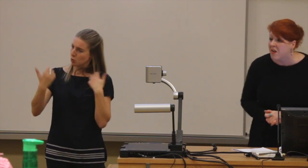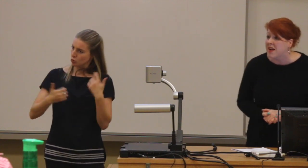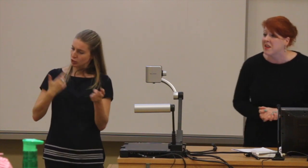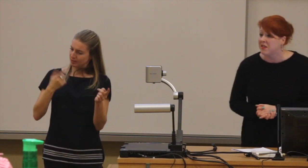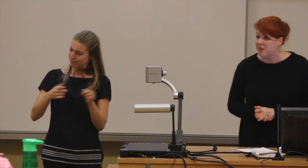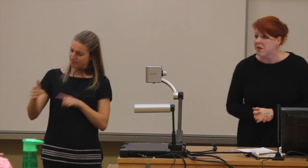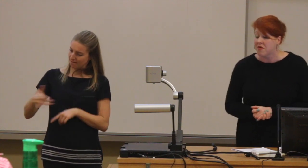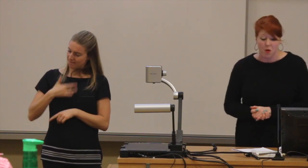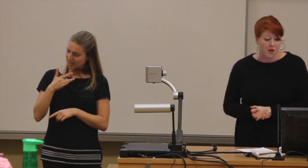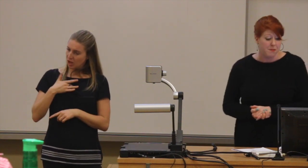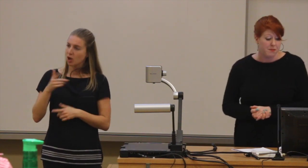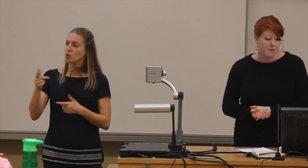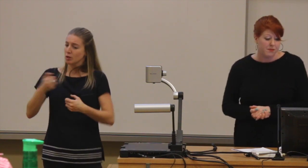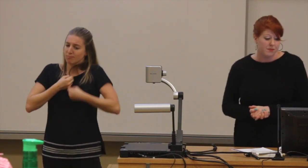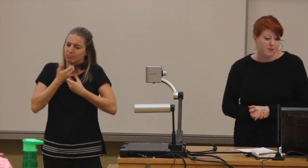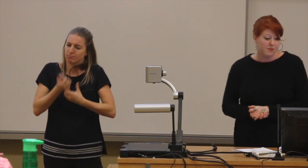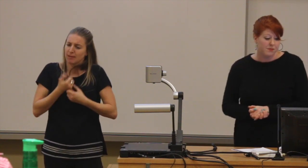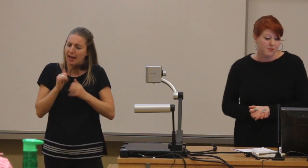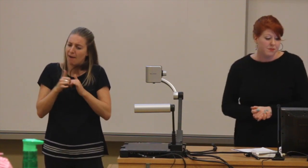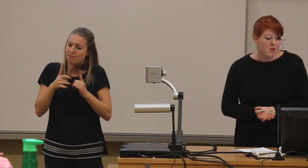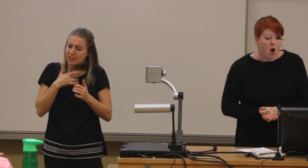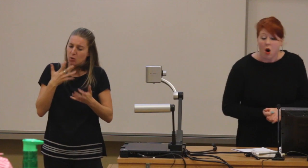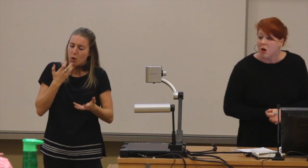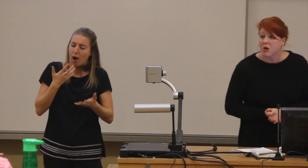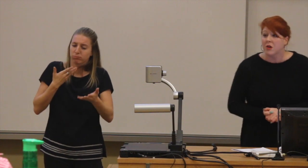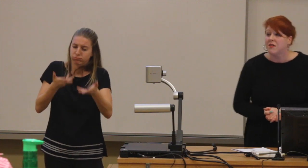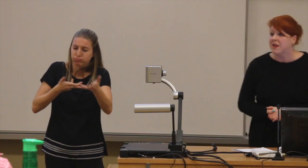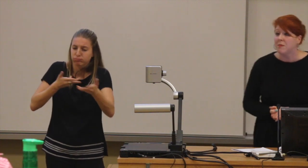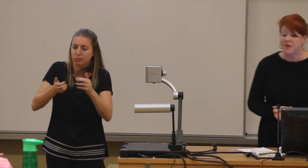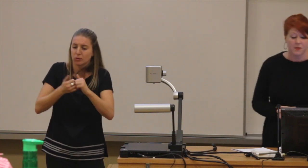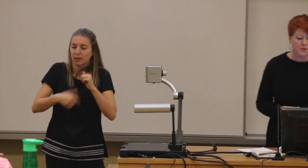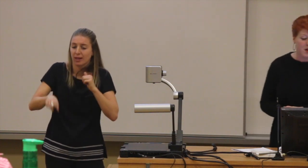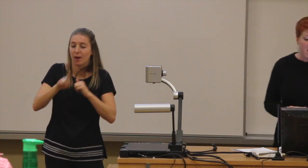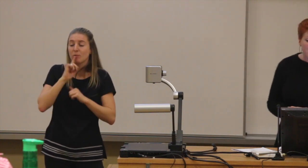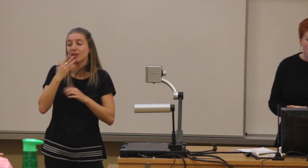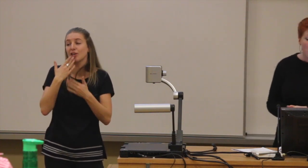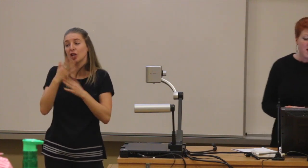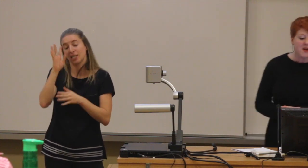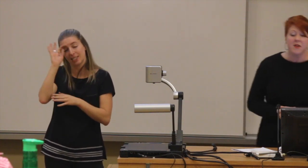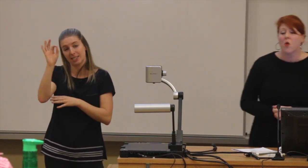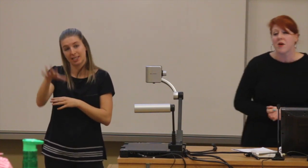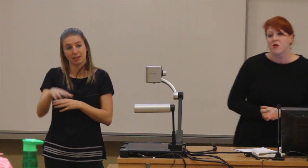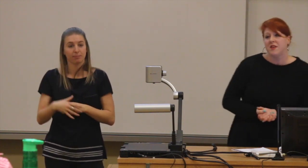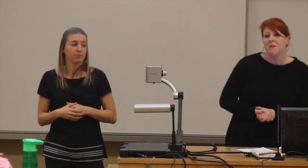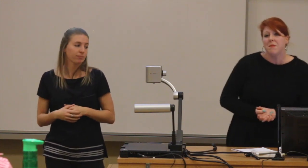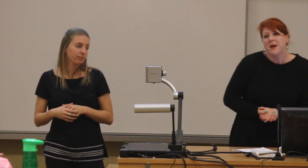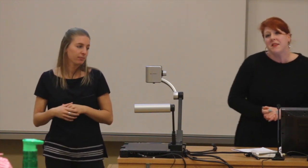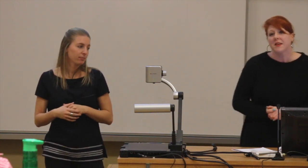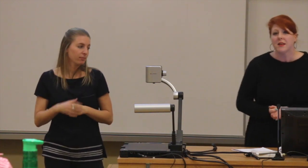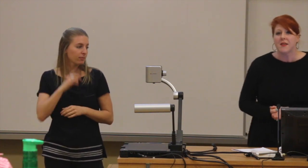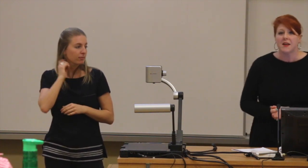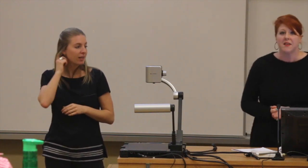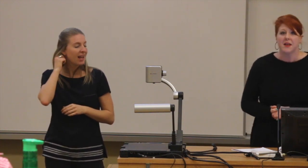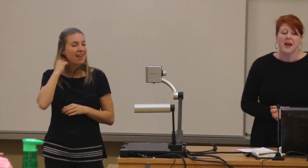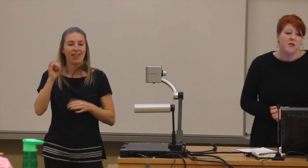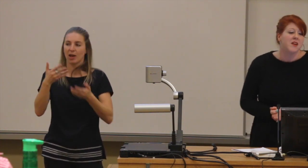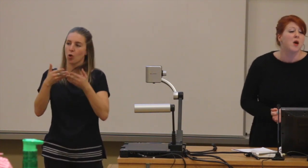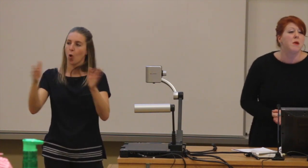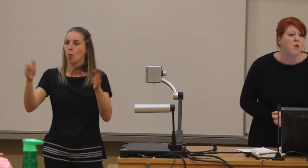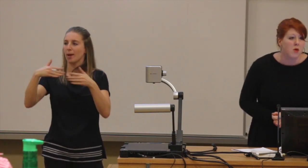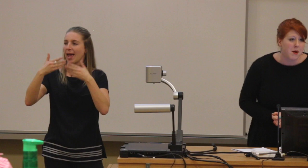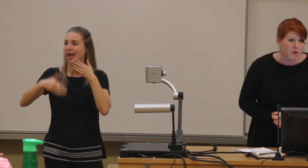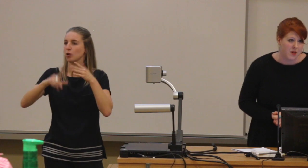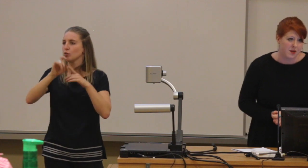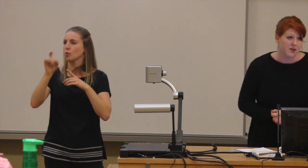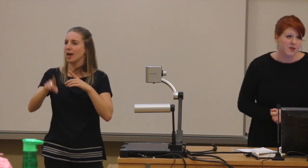our care and concern for them. All good tips. The open-ended questions, I mean, basically that's the, can you